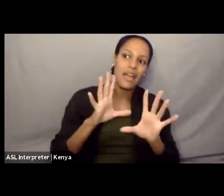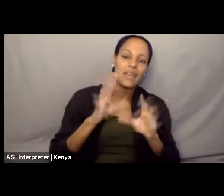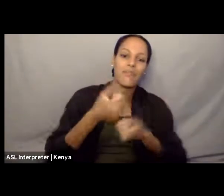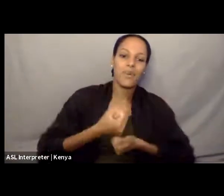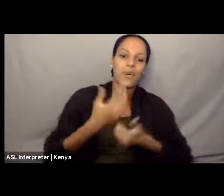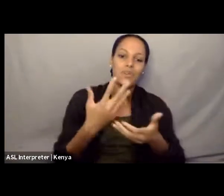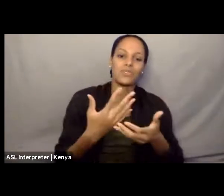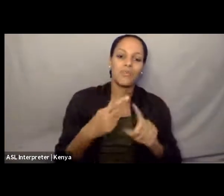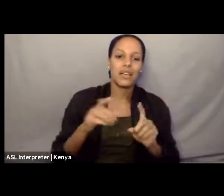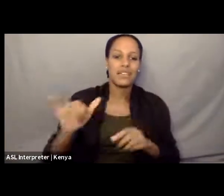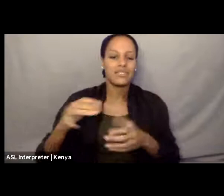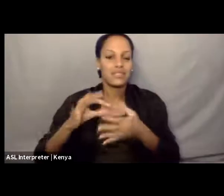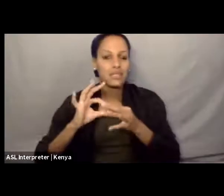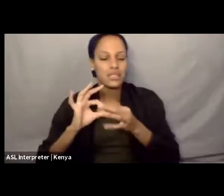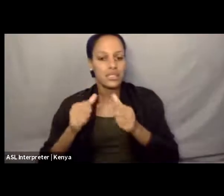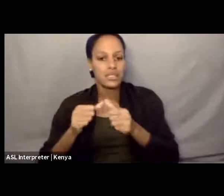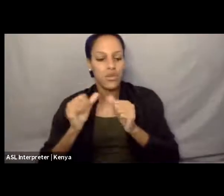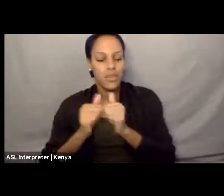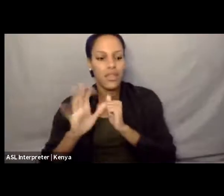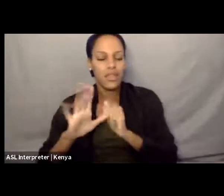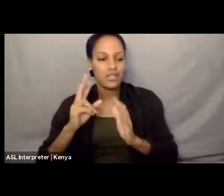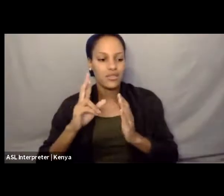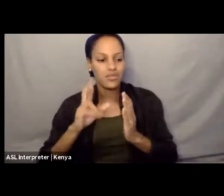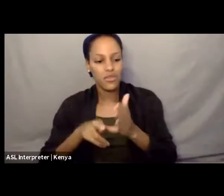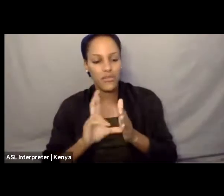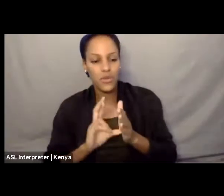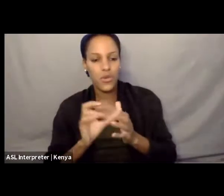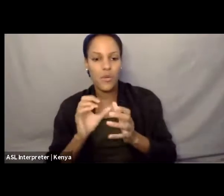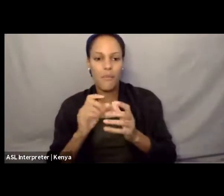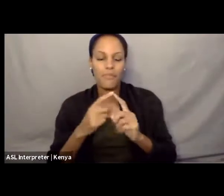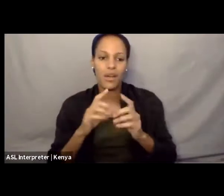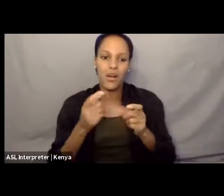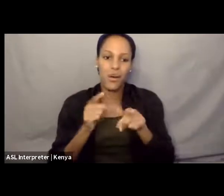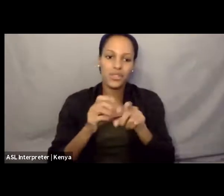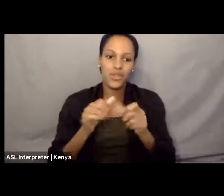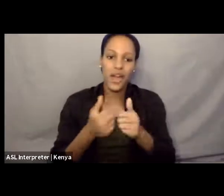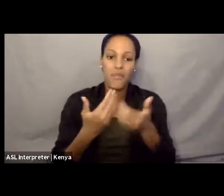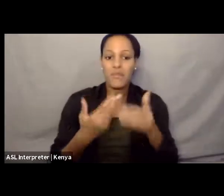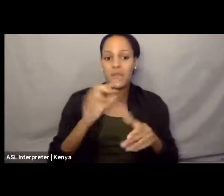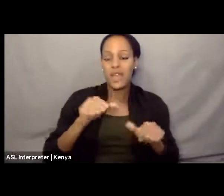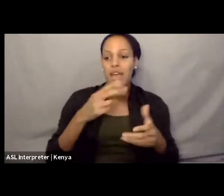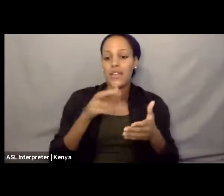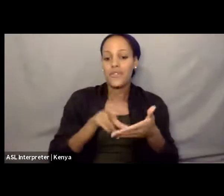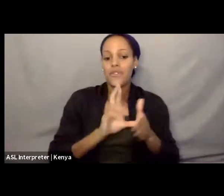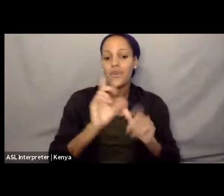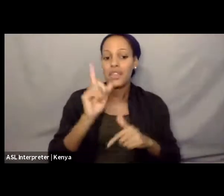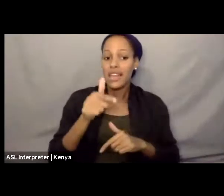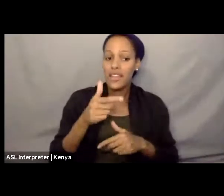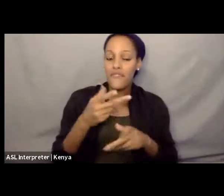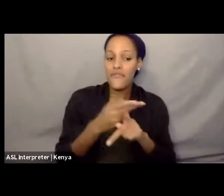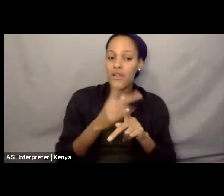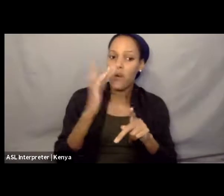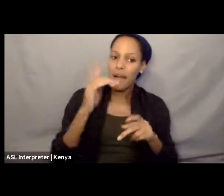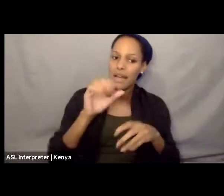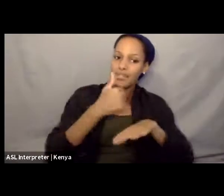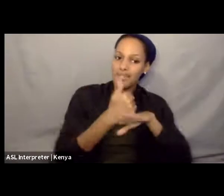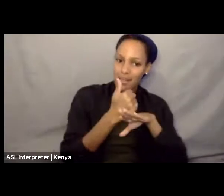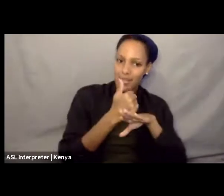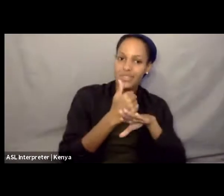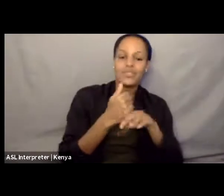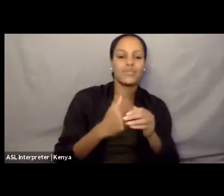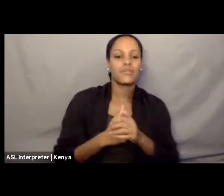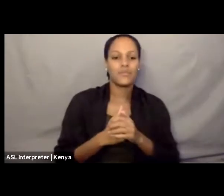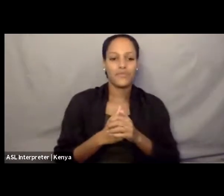his review, how we can rediscover what it once was and might be again, as there's already a fairly sturdy